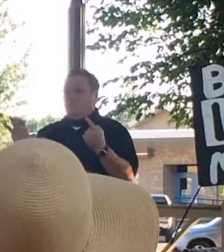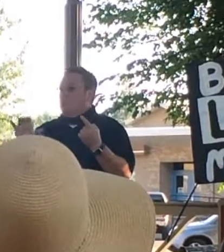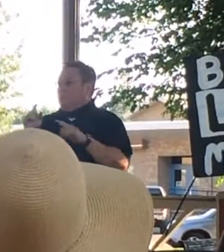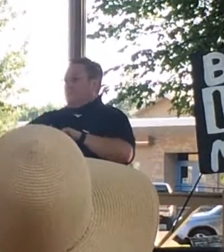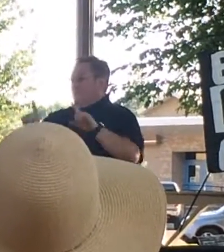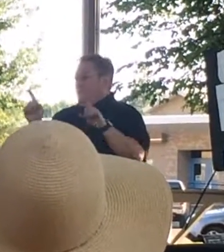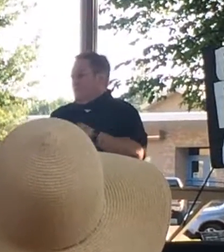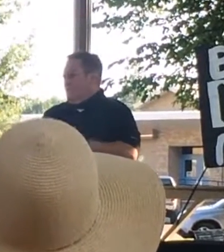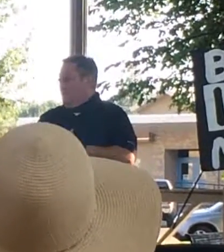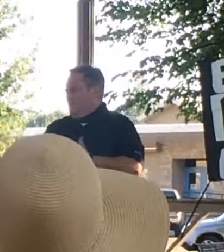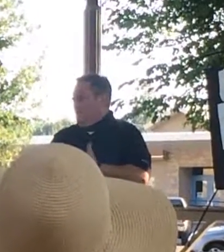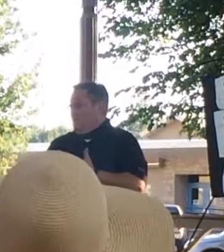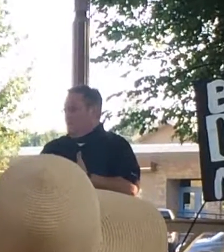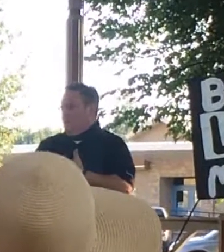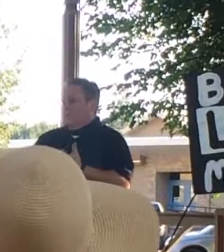differently